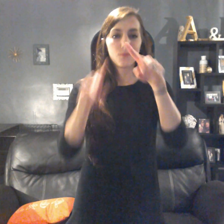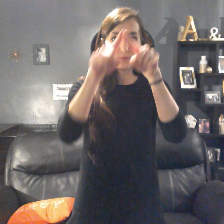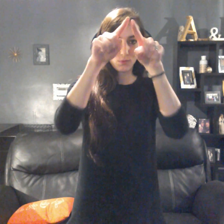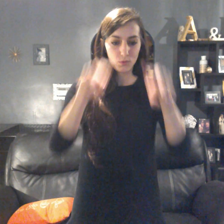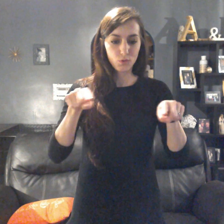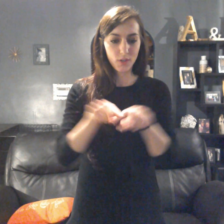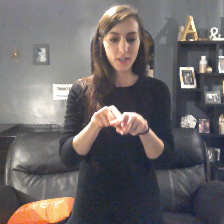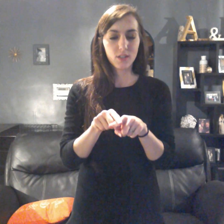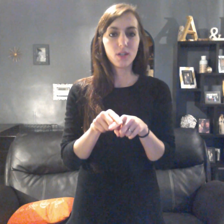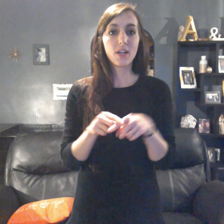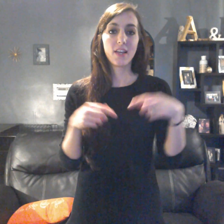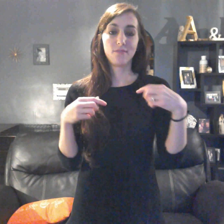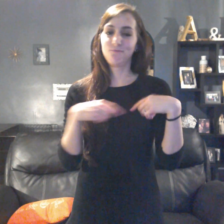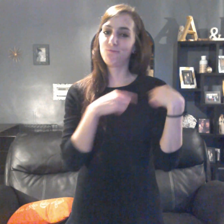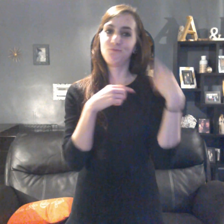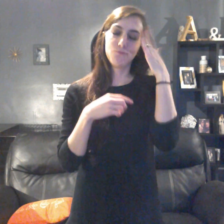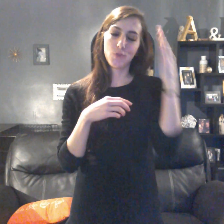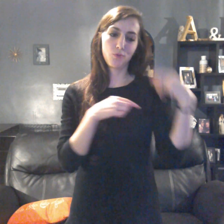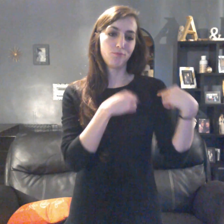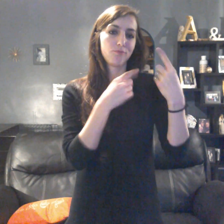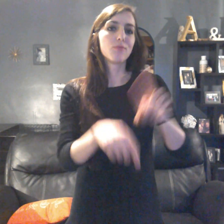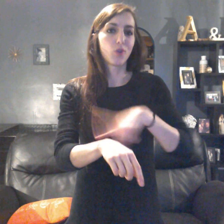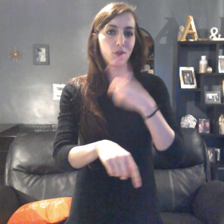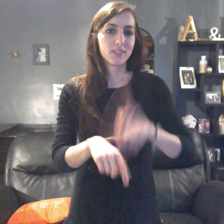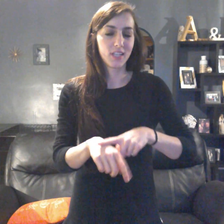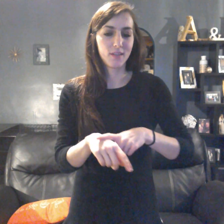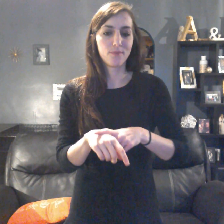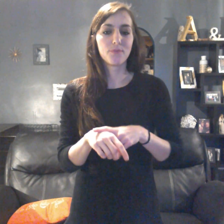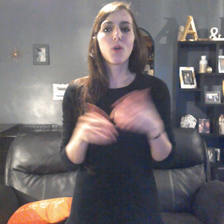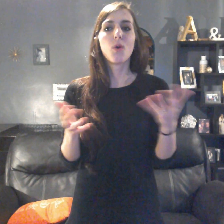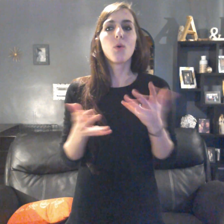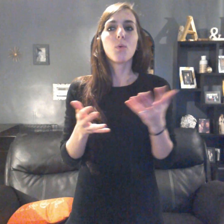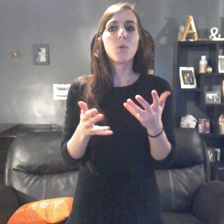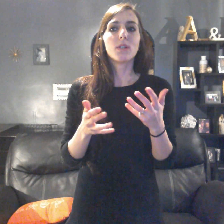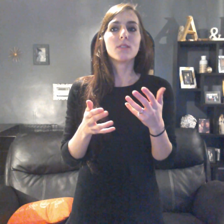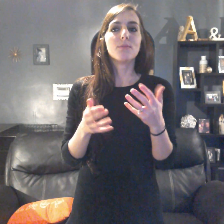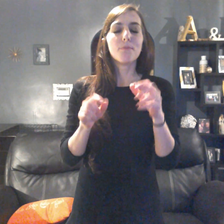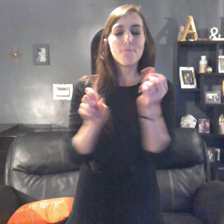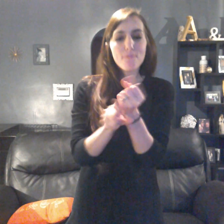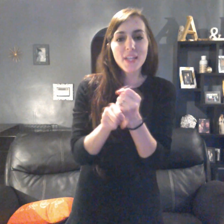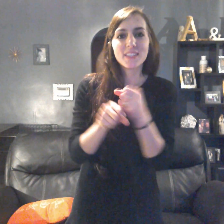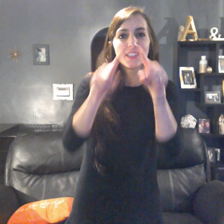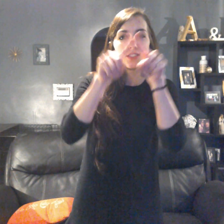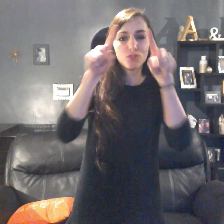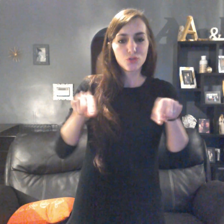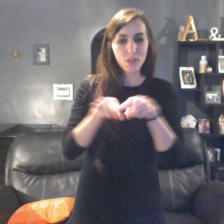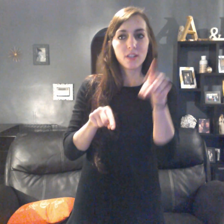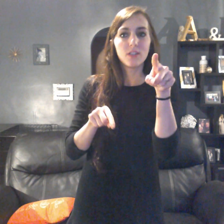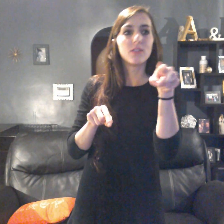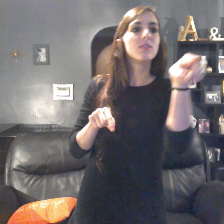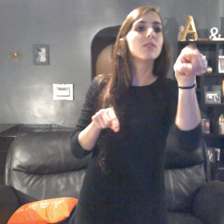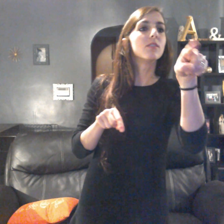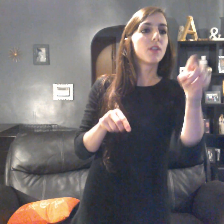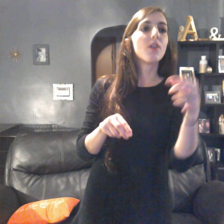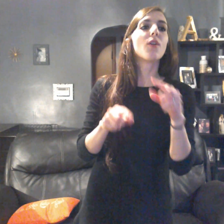have 3 equal sides. It doesn't have to be equal. They just have to be 3 sides. This one's a special kind of triangle because it